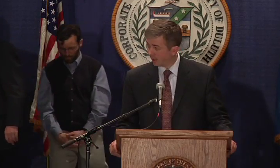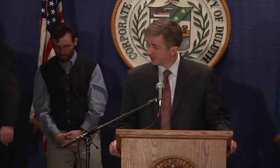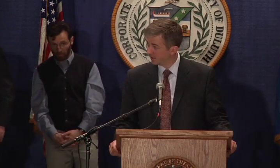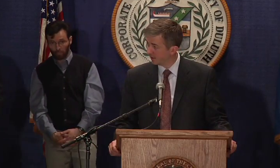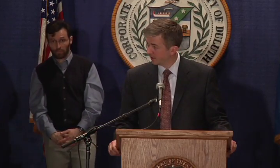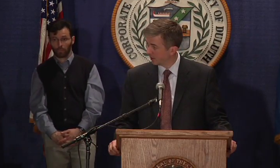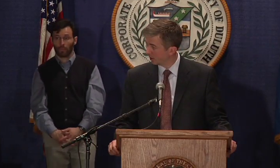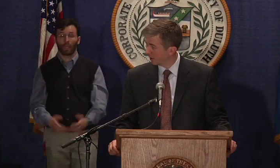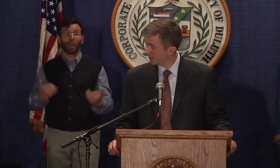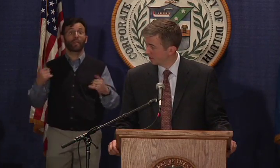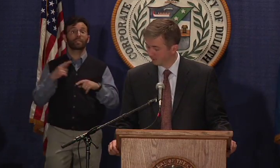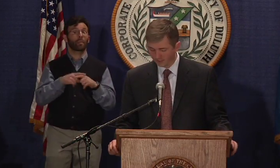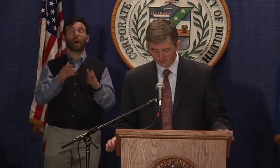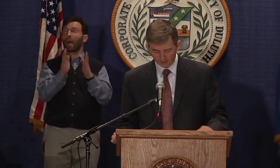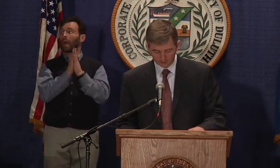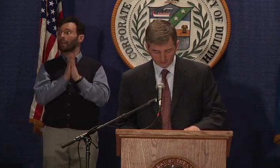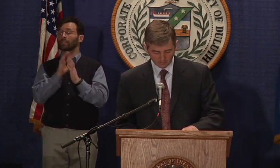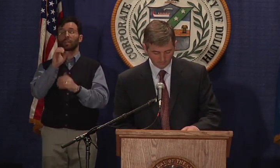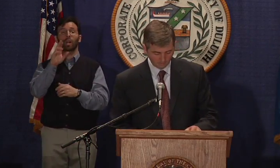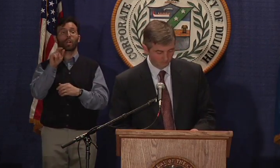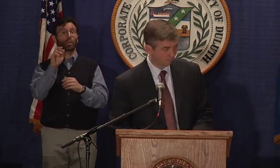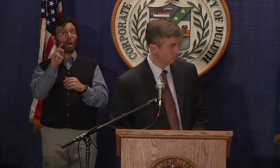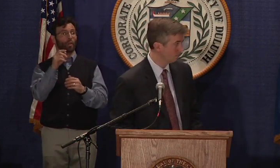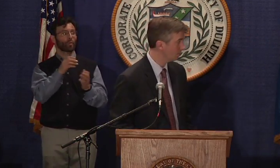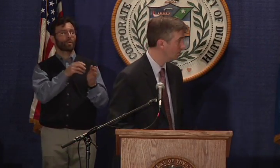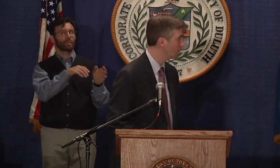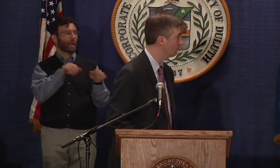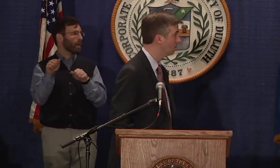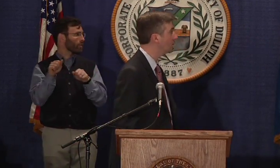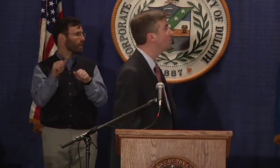At this time, I'll ask the color guard to retire the colors.